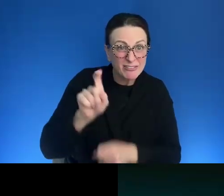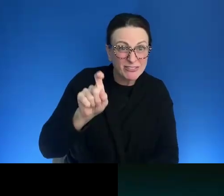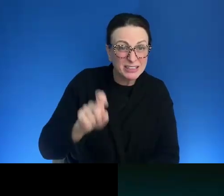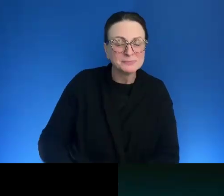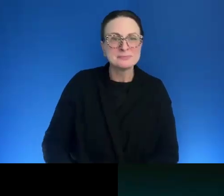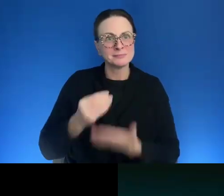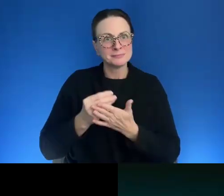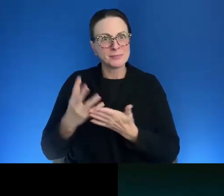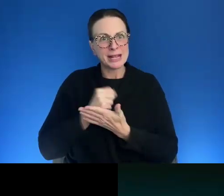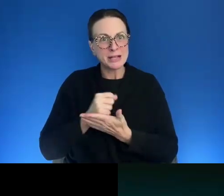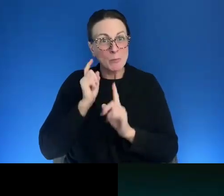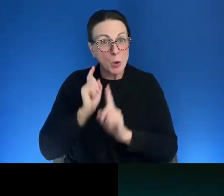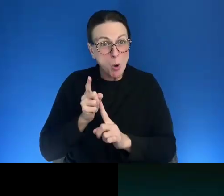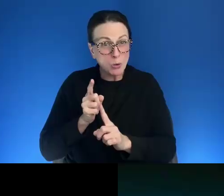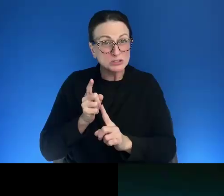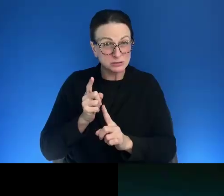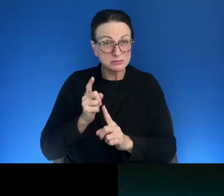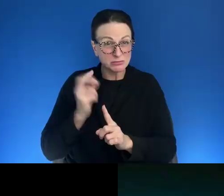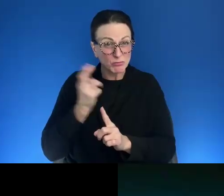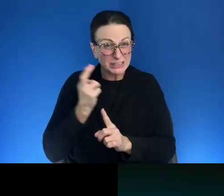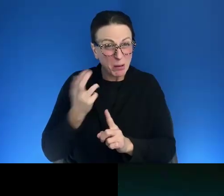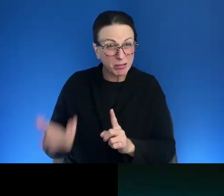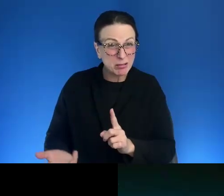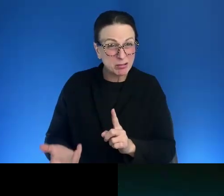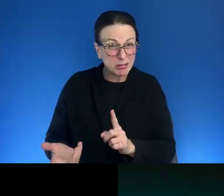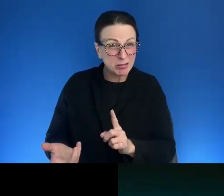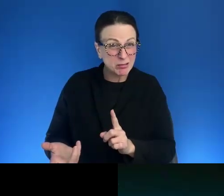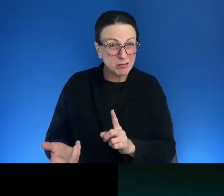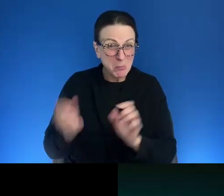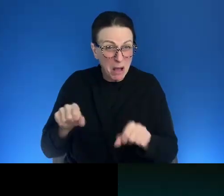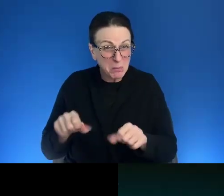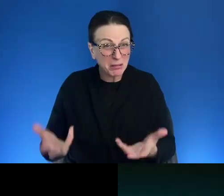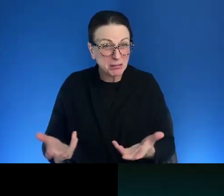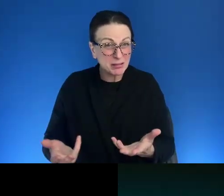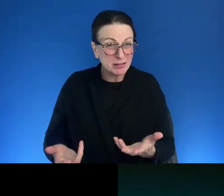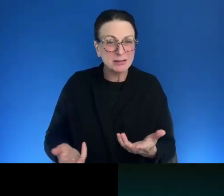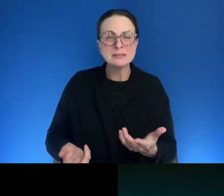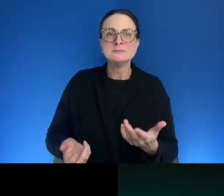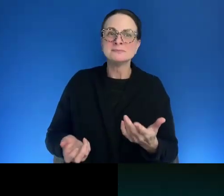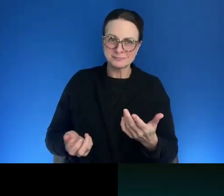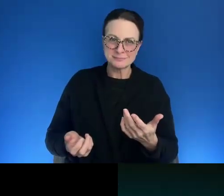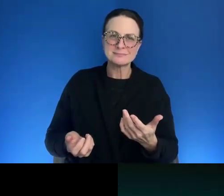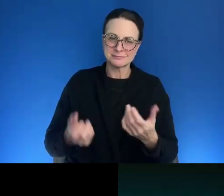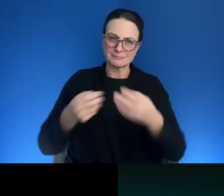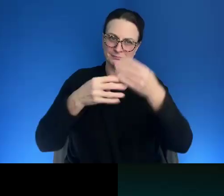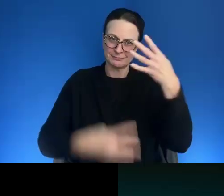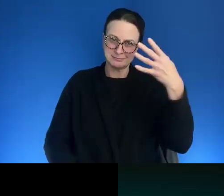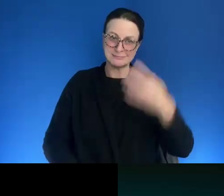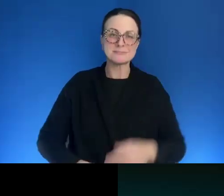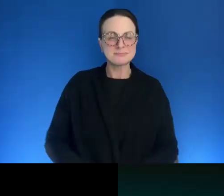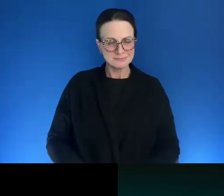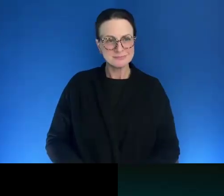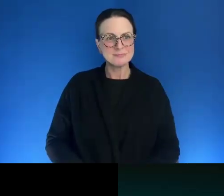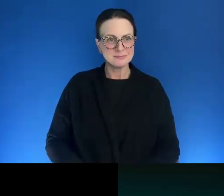your income goals reasonable? So yeah, there's a whole bunch of things, but